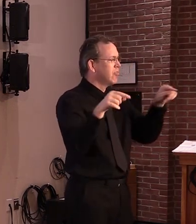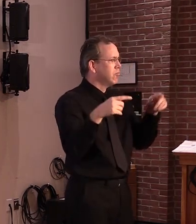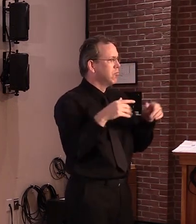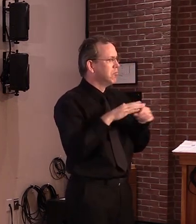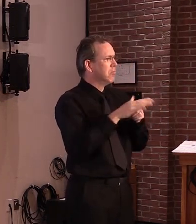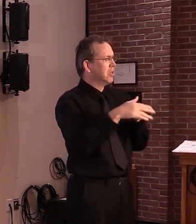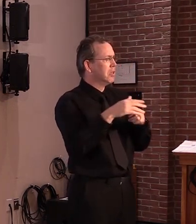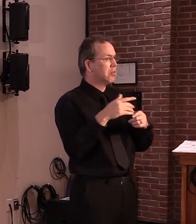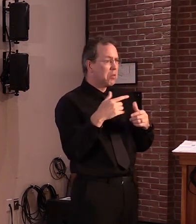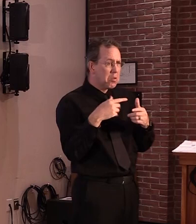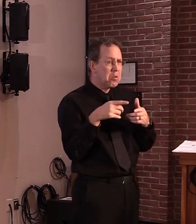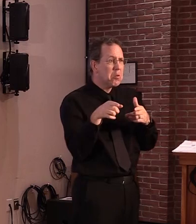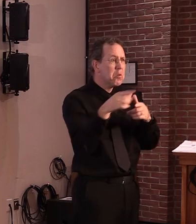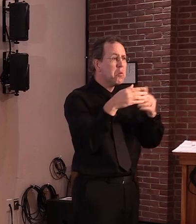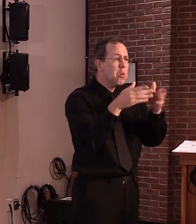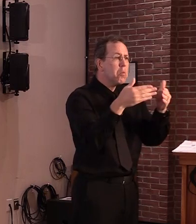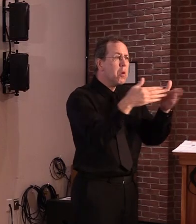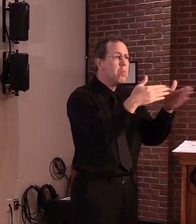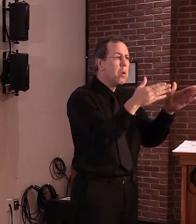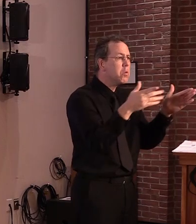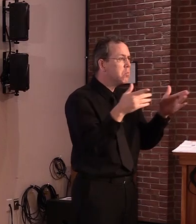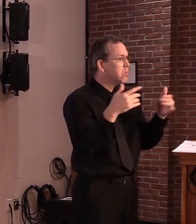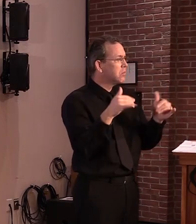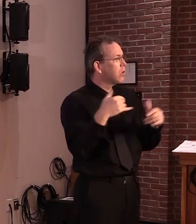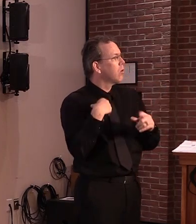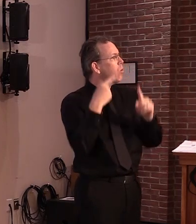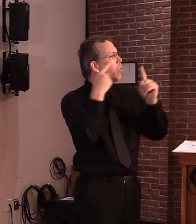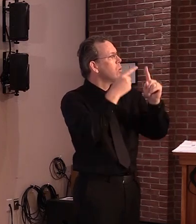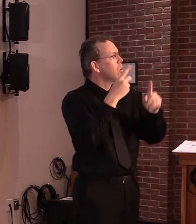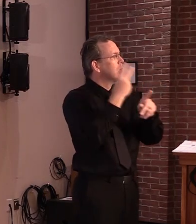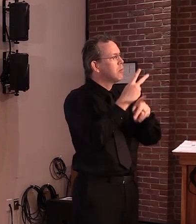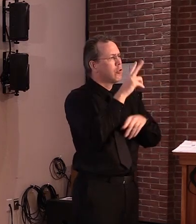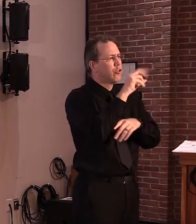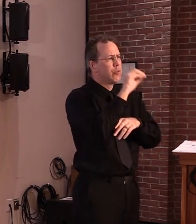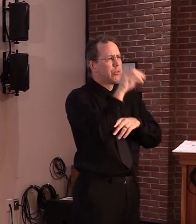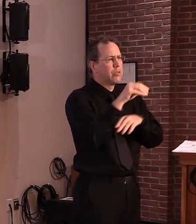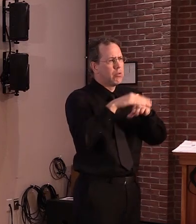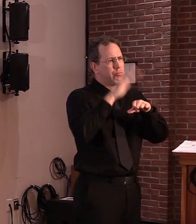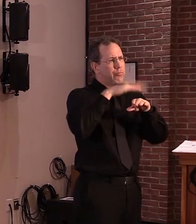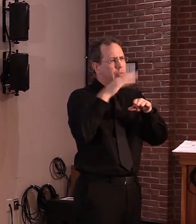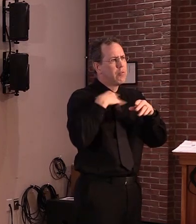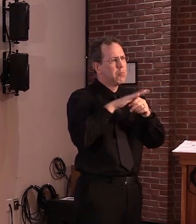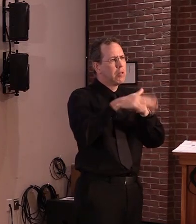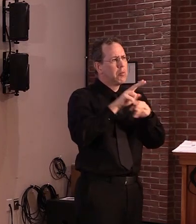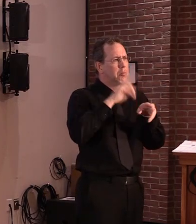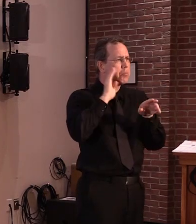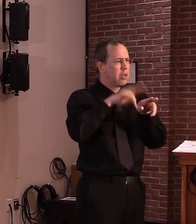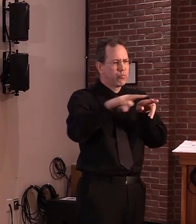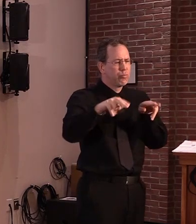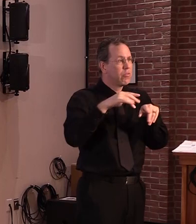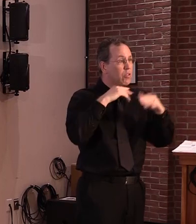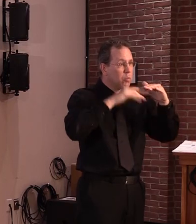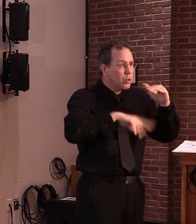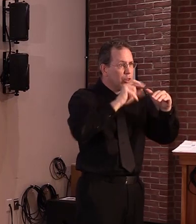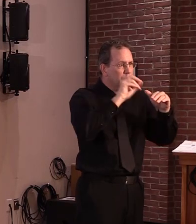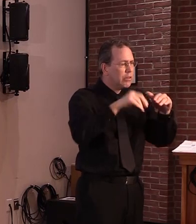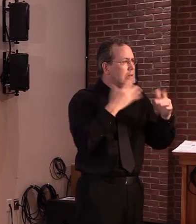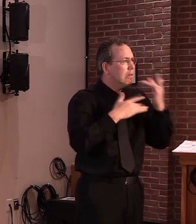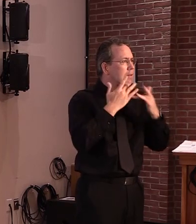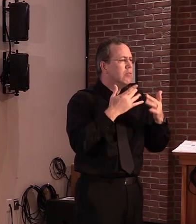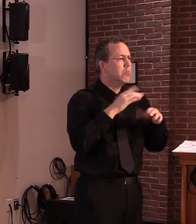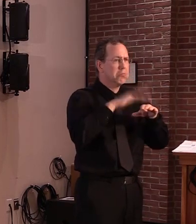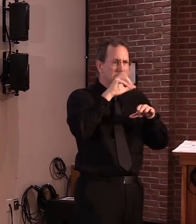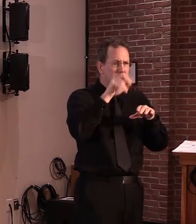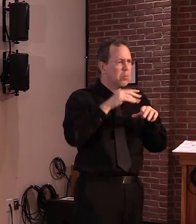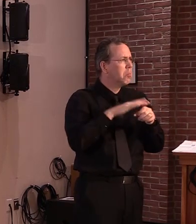least 30% of our hospital and ICU beds remain available to treat patients. As you can see, we've been meeting that target now for quite some